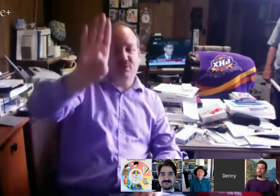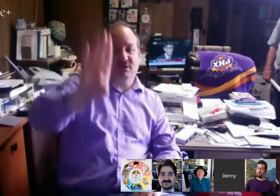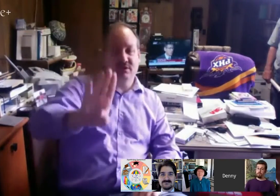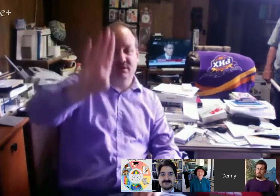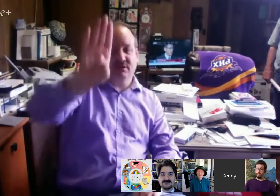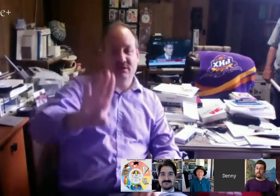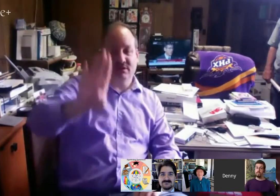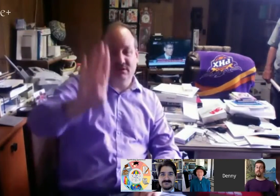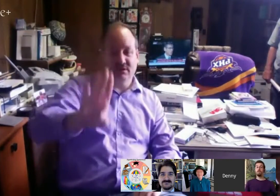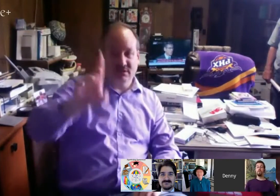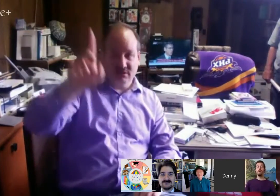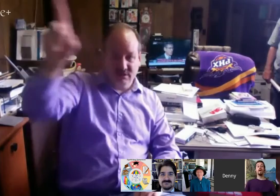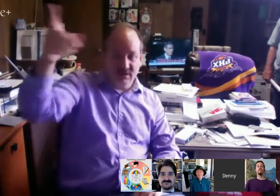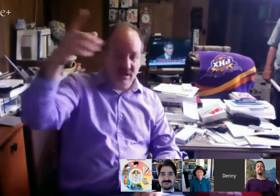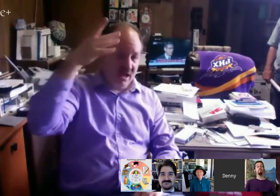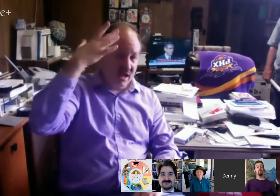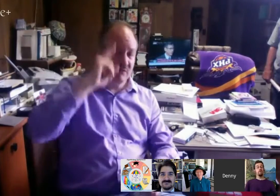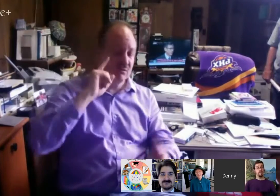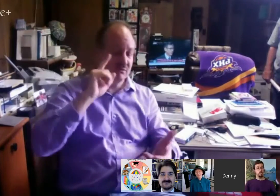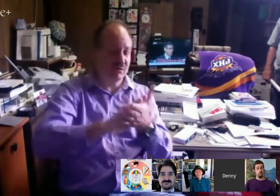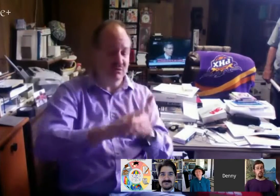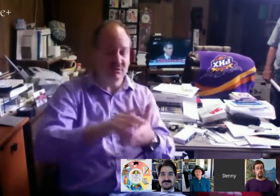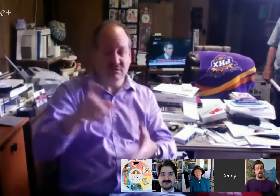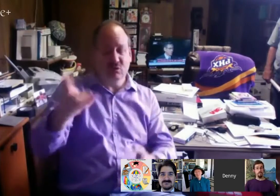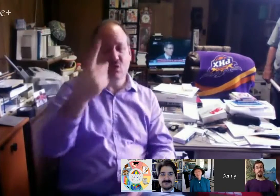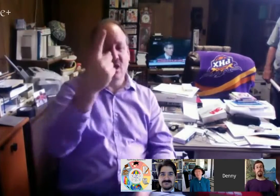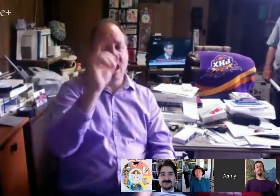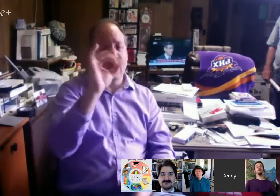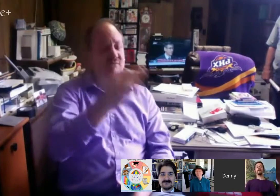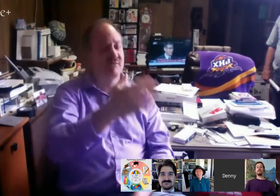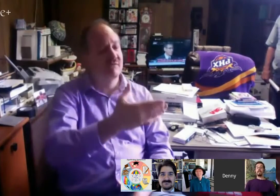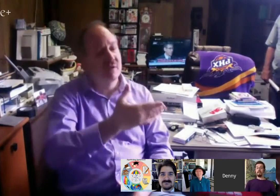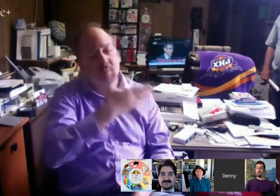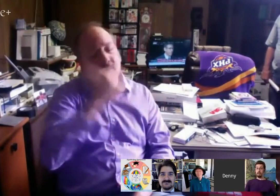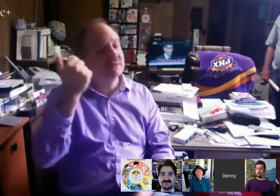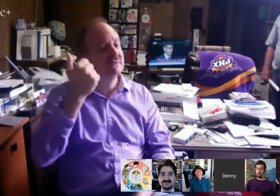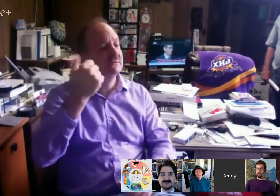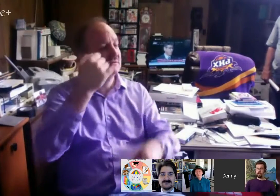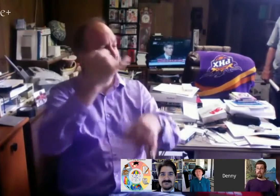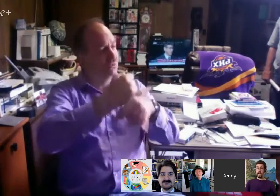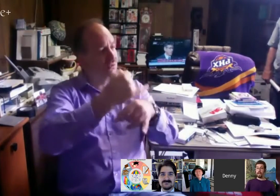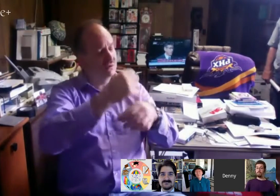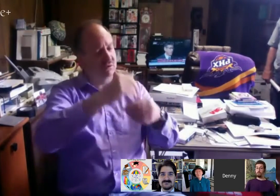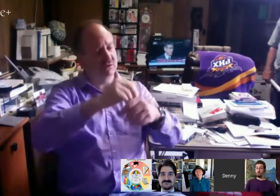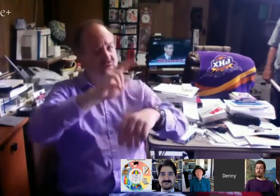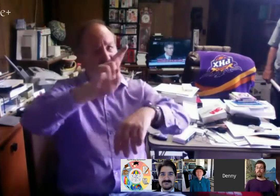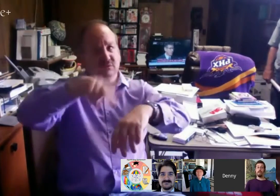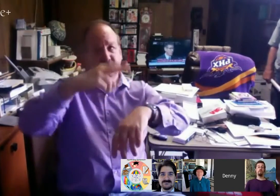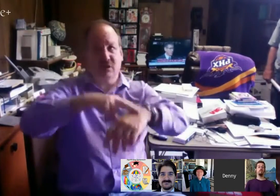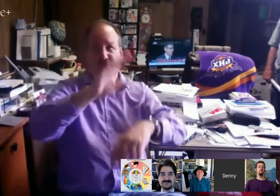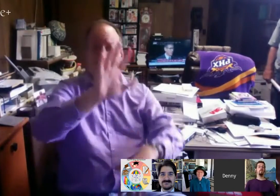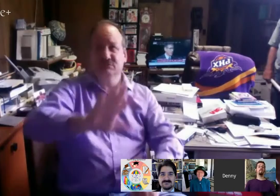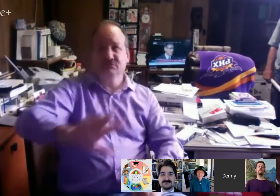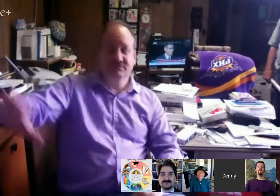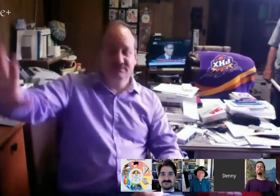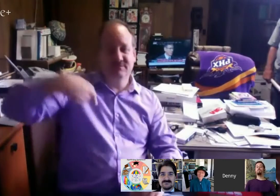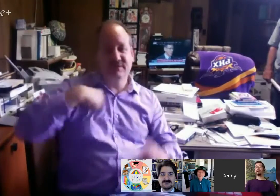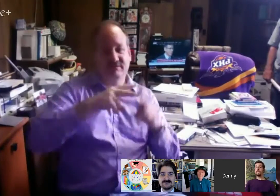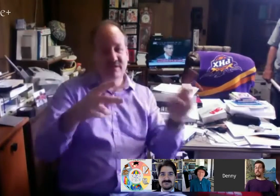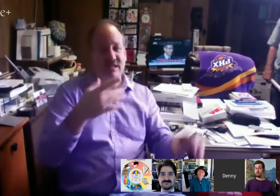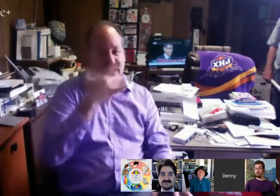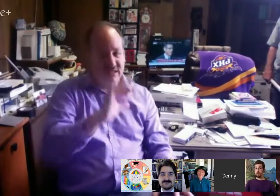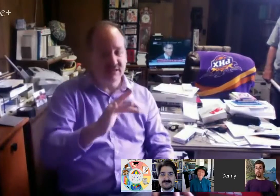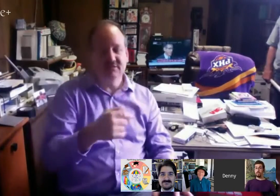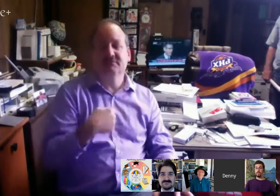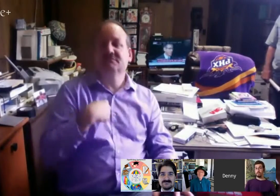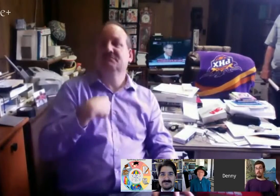my father put me into the Berkeley School for the Deaf in Northern California, and that was one of the